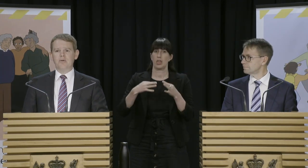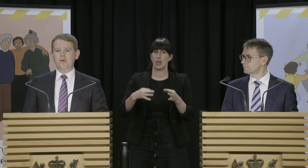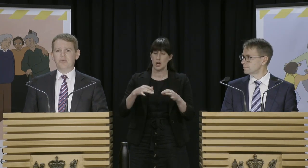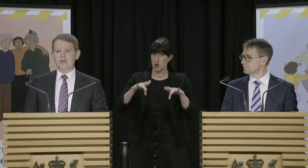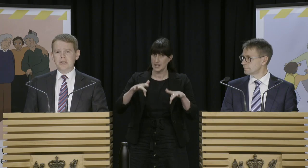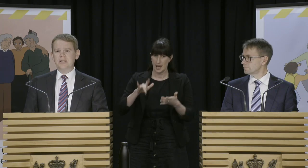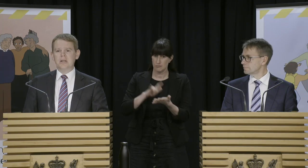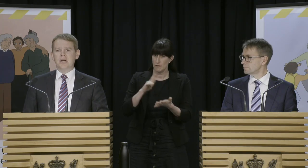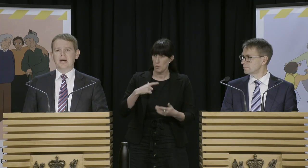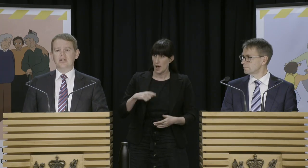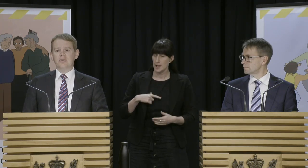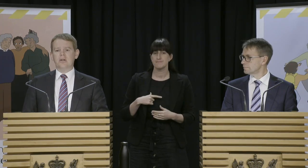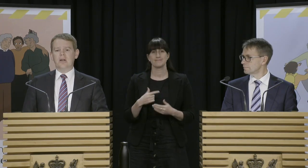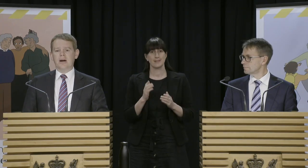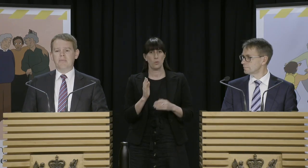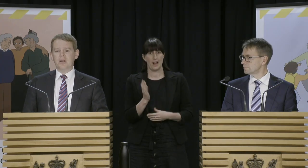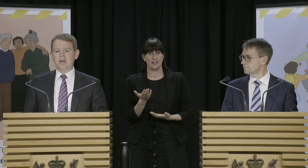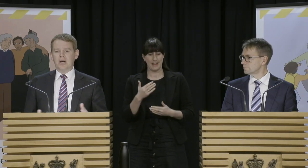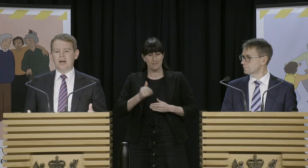MedSafe approval process.